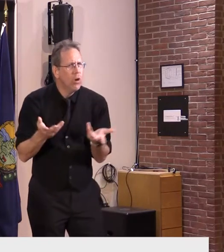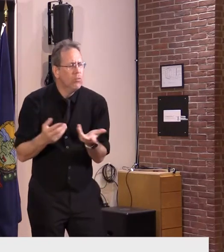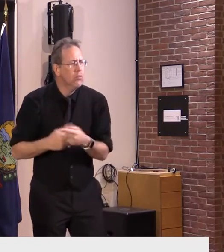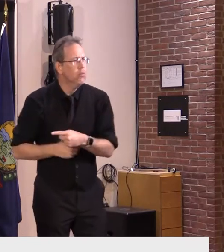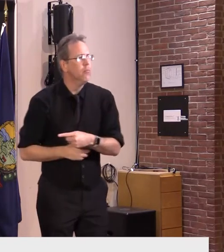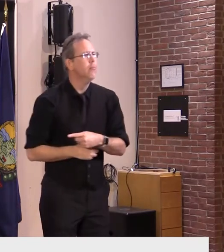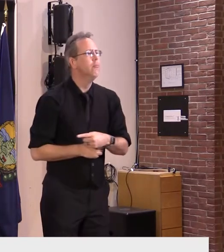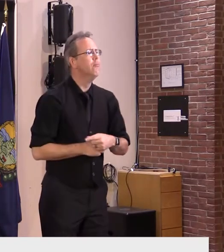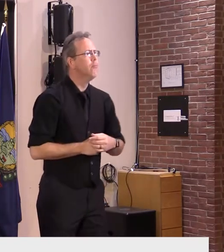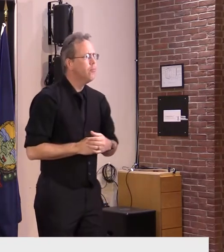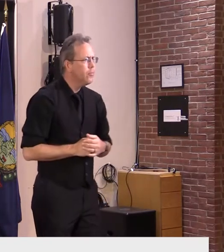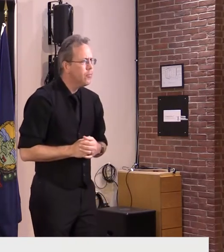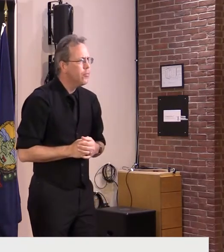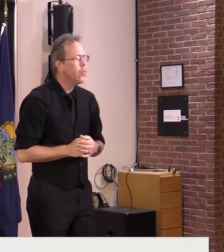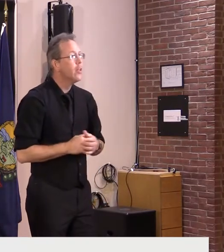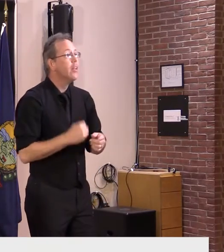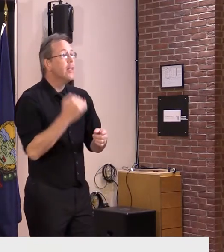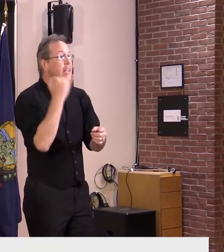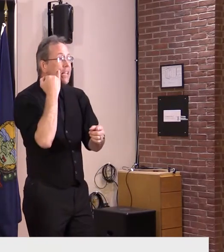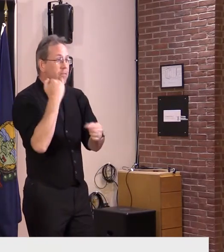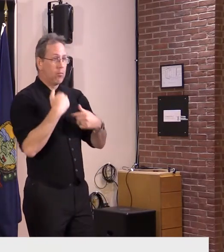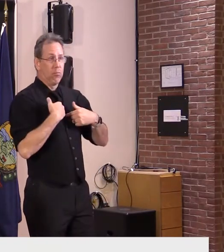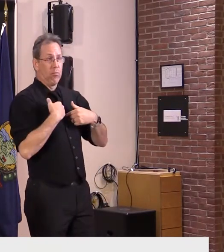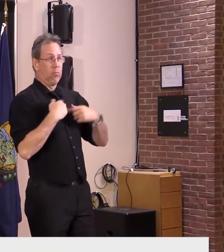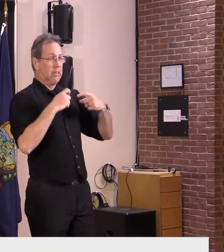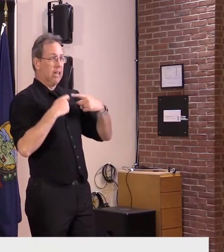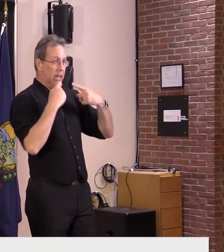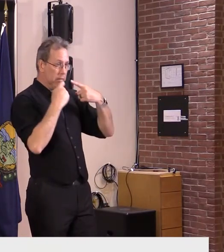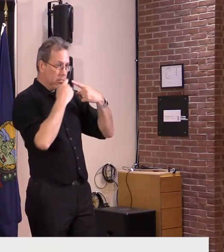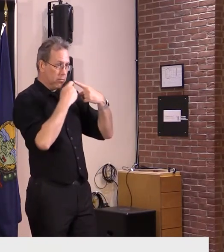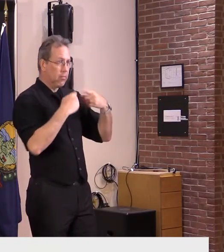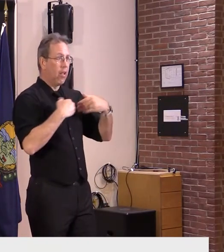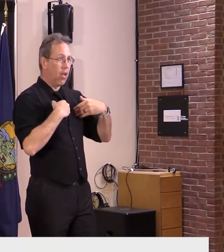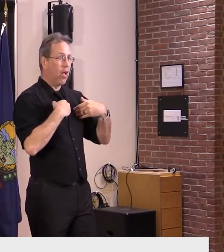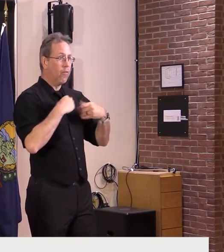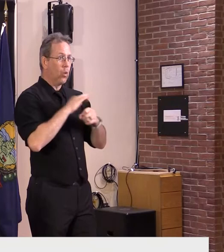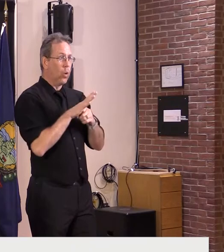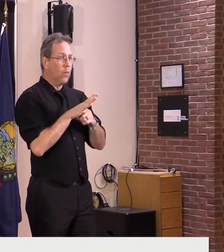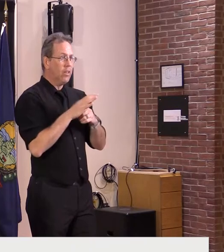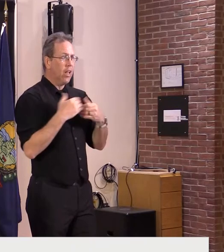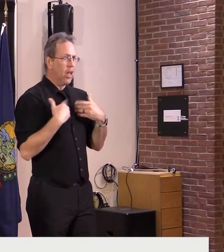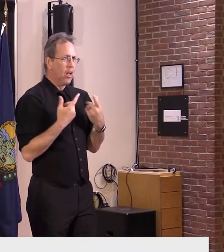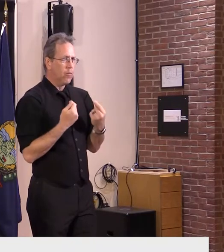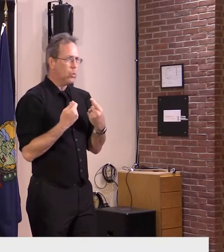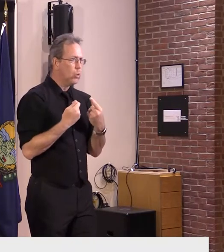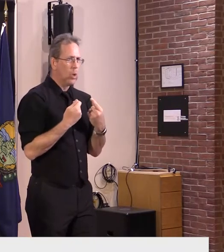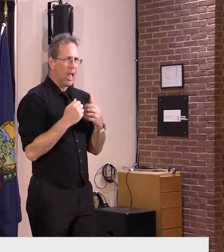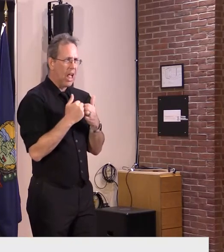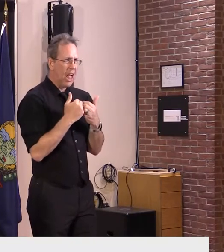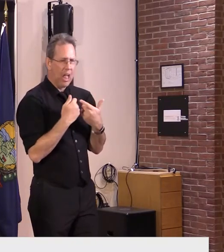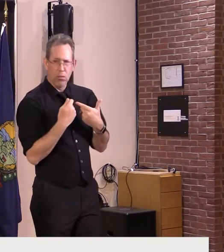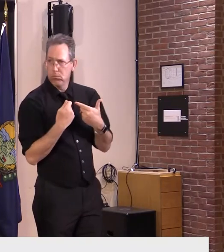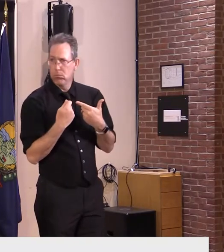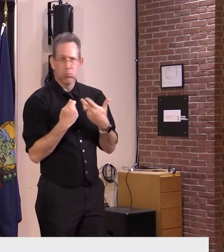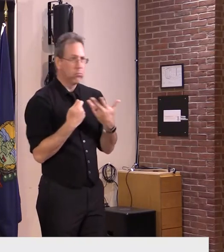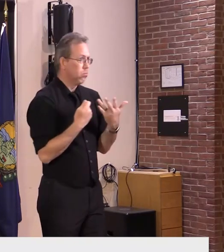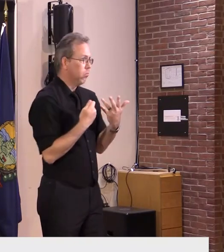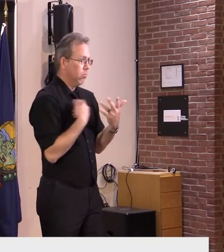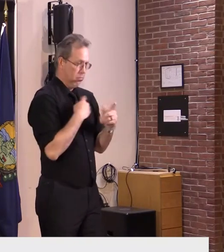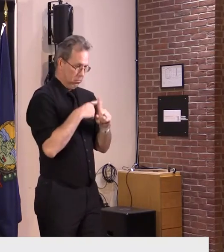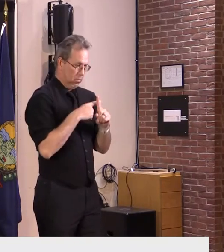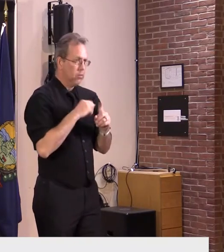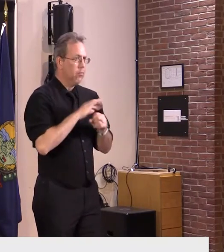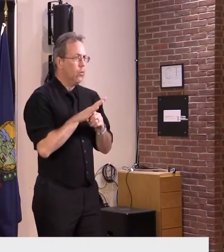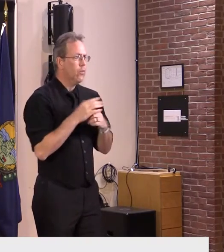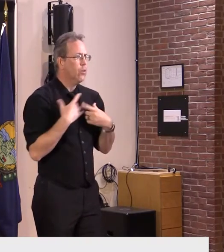when you are testing positive for COVID-19 and you're trying to figure out whether you are still testing positive,